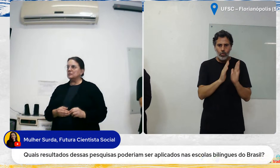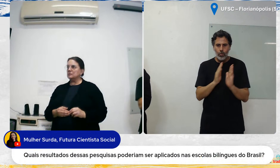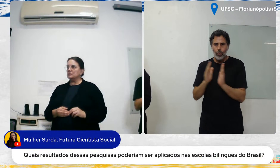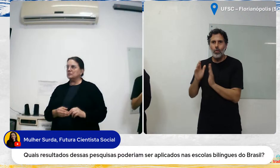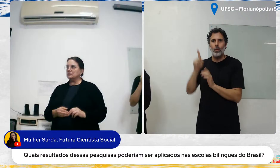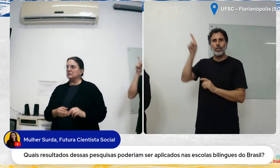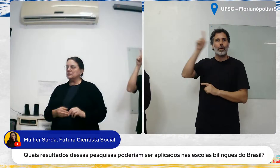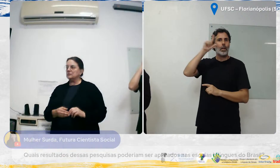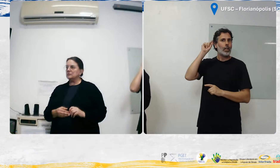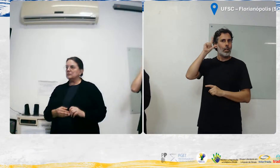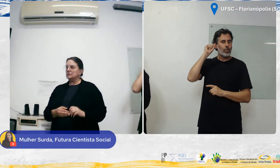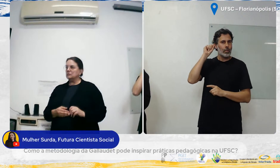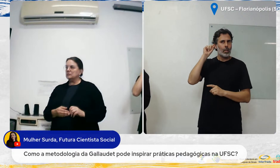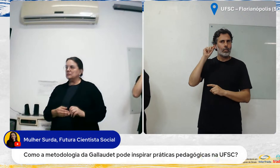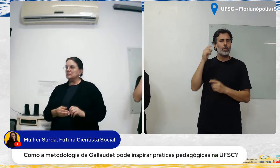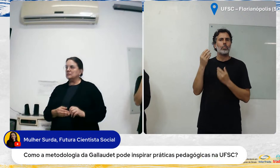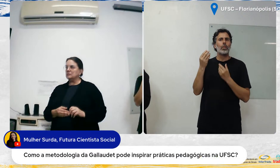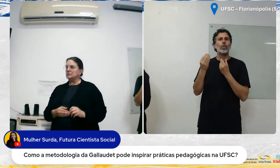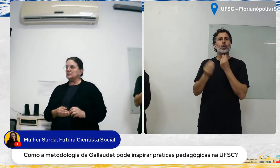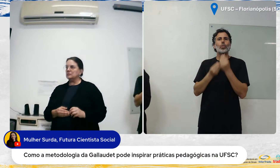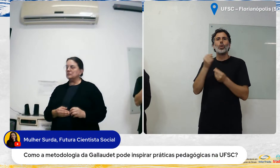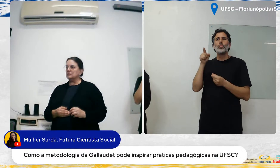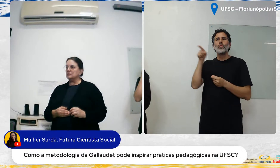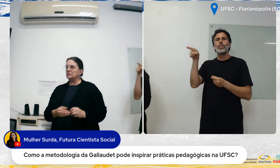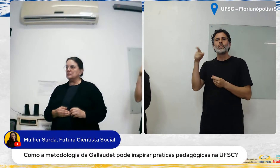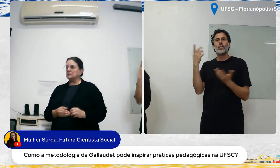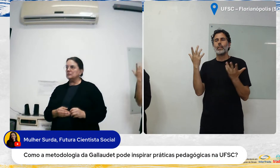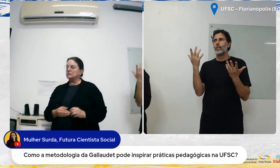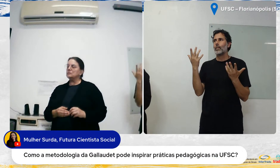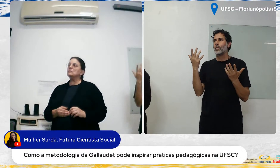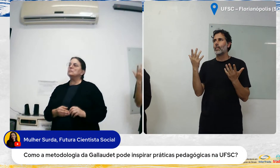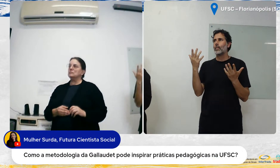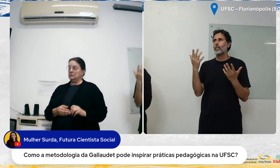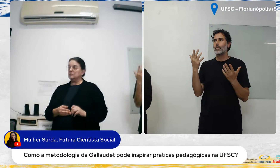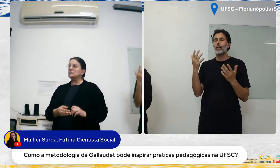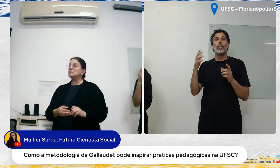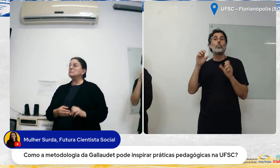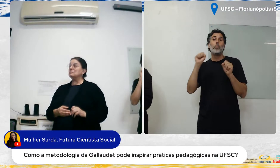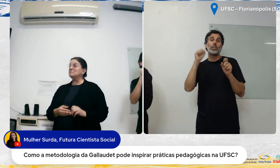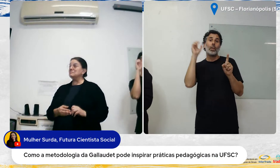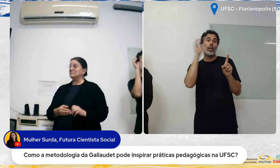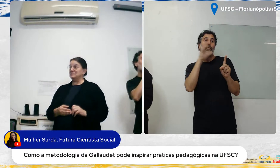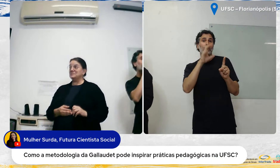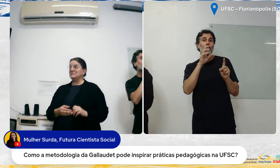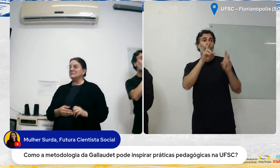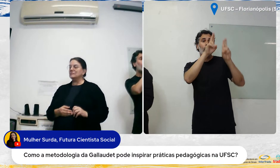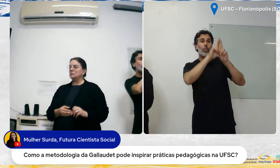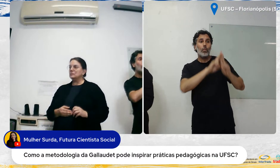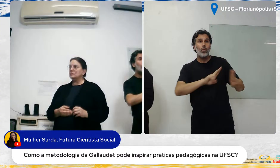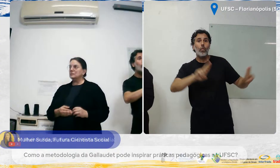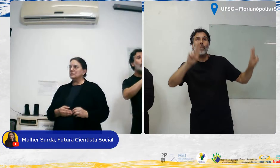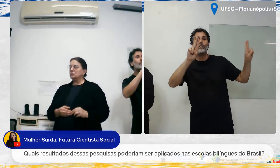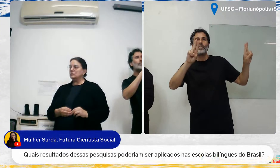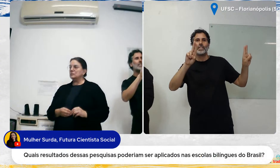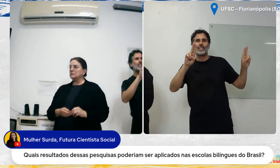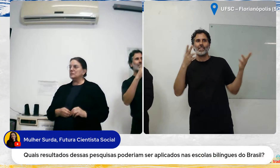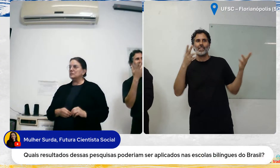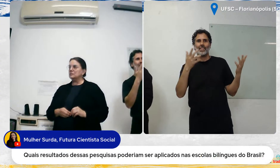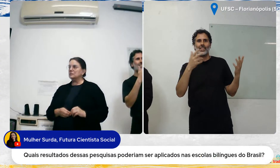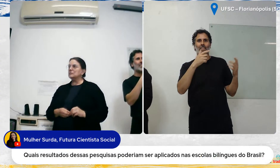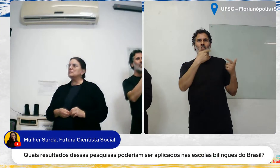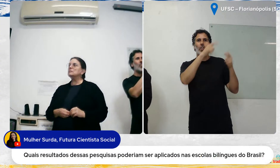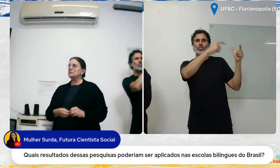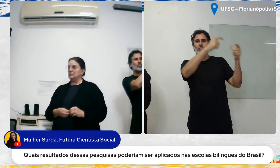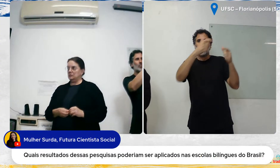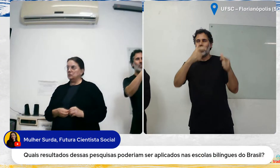inspire teaching practices, both at UFSC and in her other question was perhaps to be applied